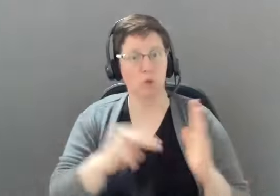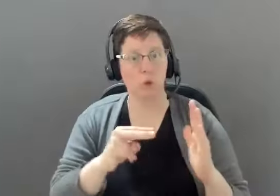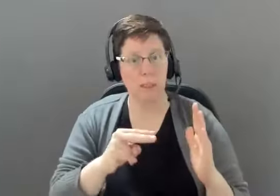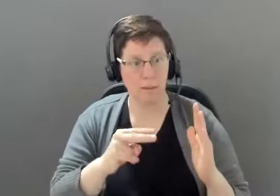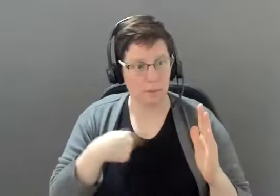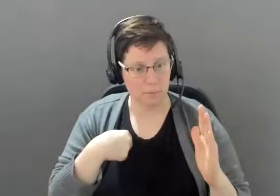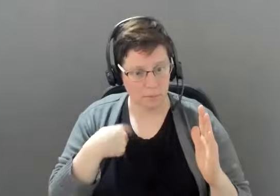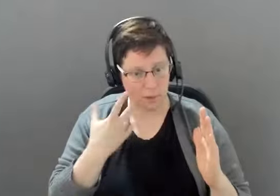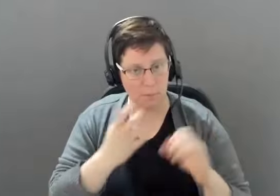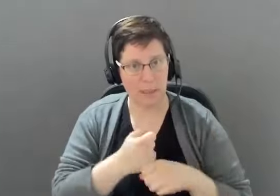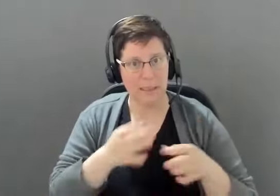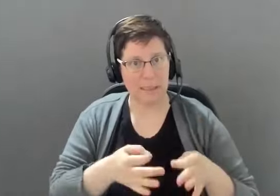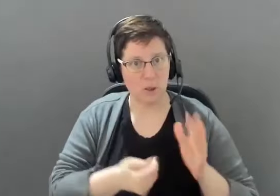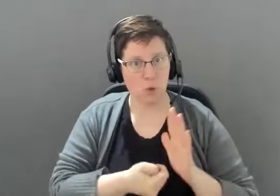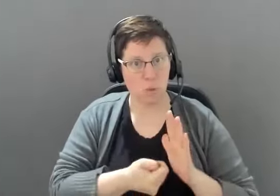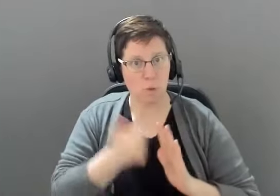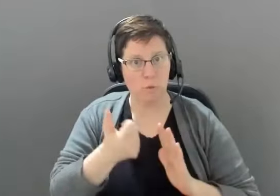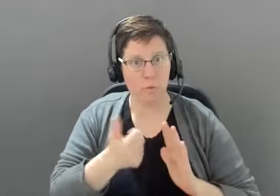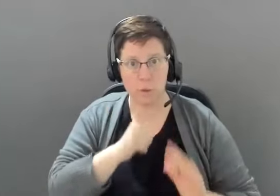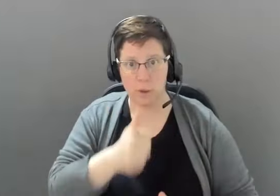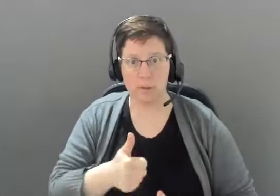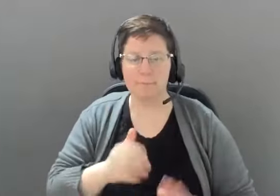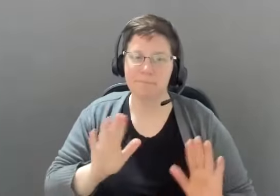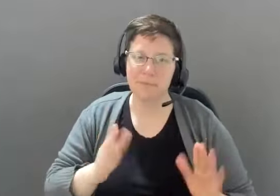each individual province, again, like I can only speak for my own,